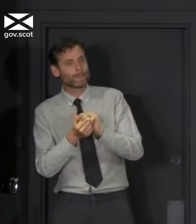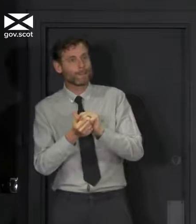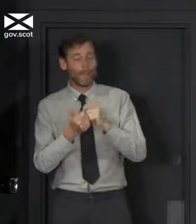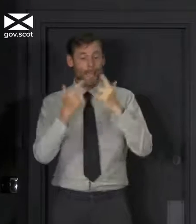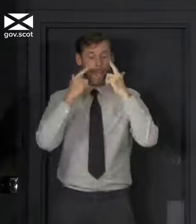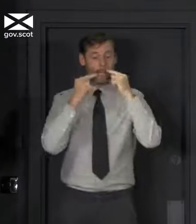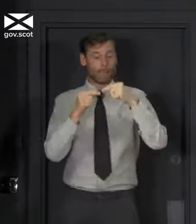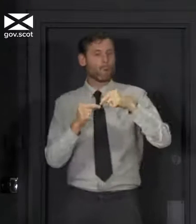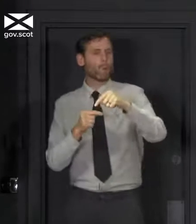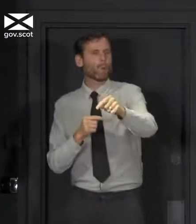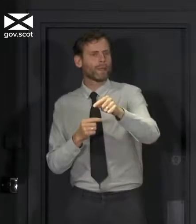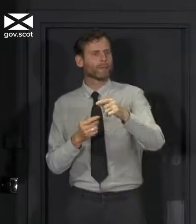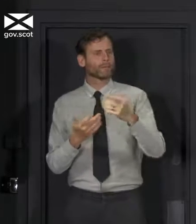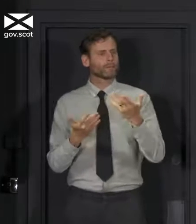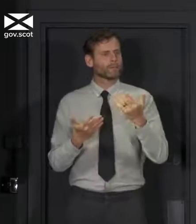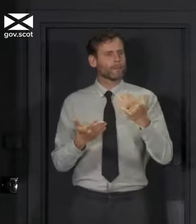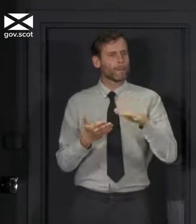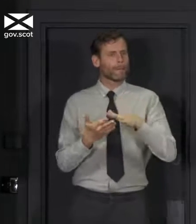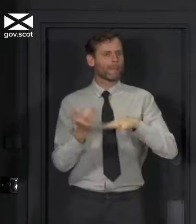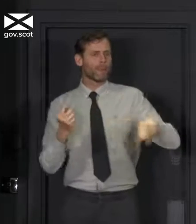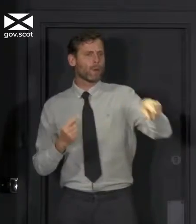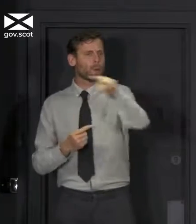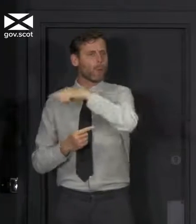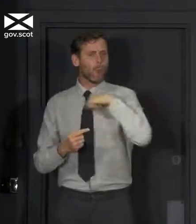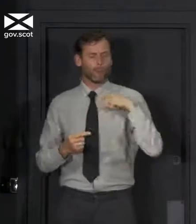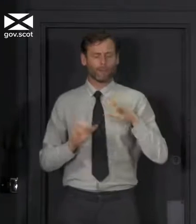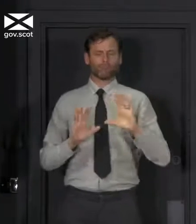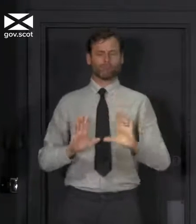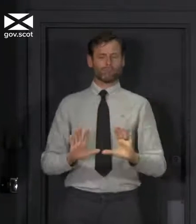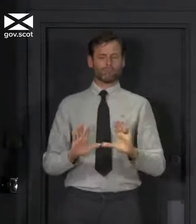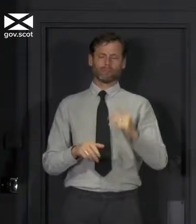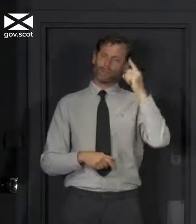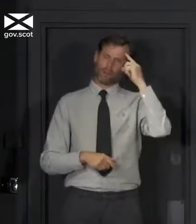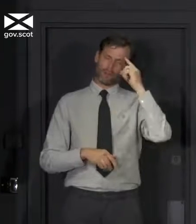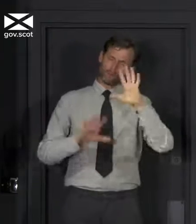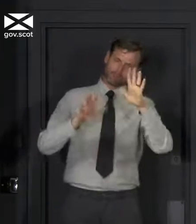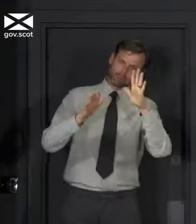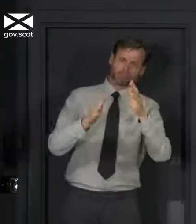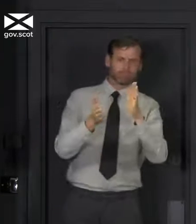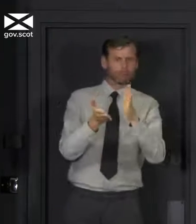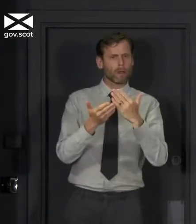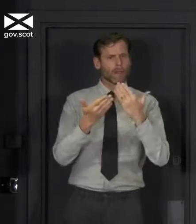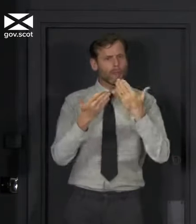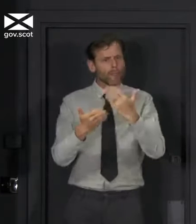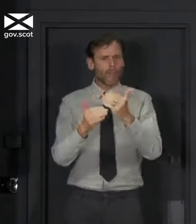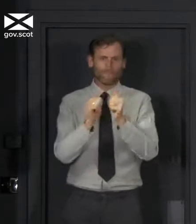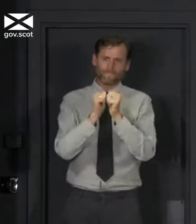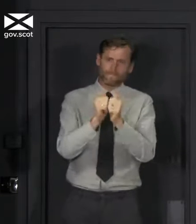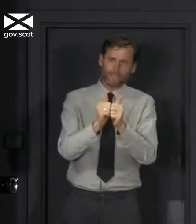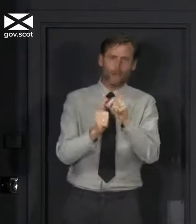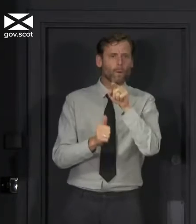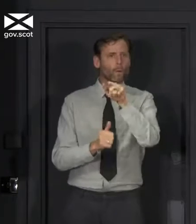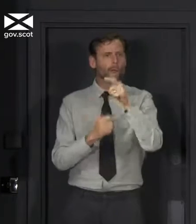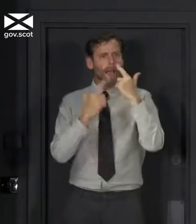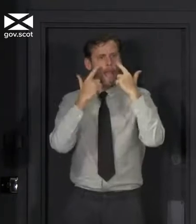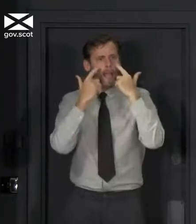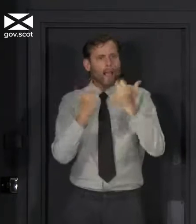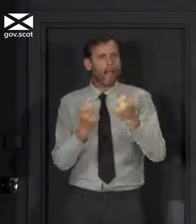Week provides us with an opportunity to recognise, celebrate the contribution they make.